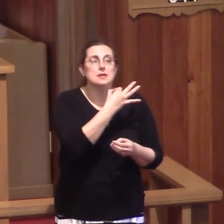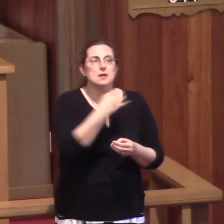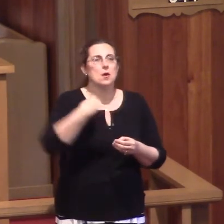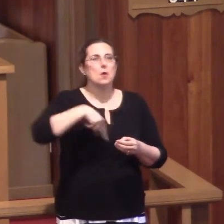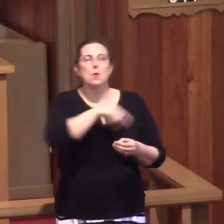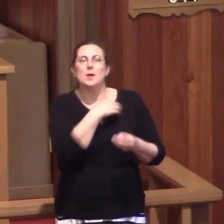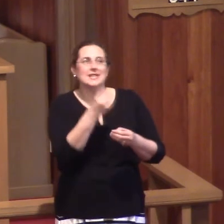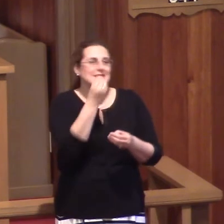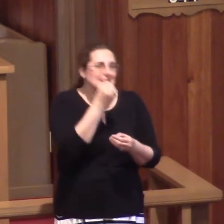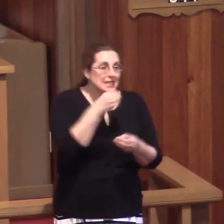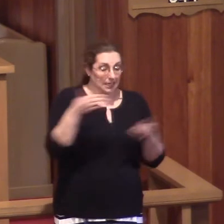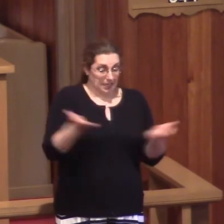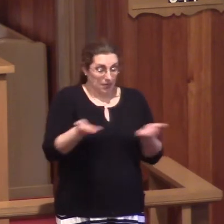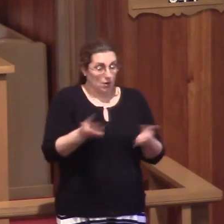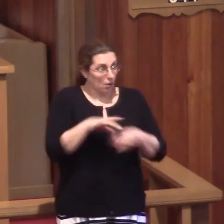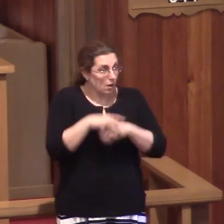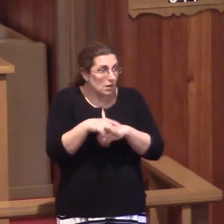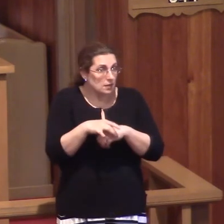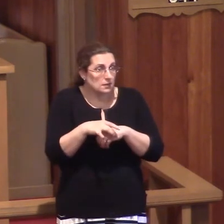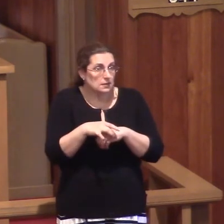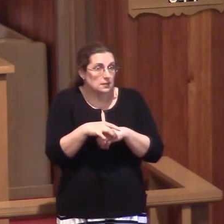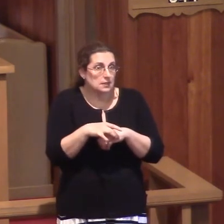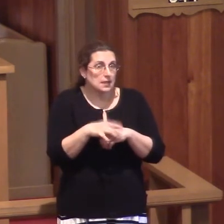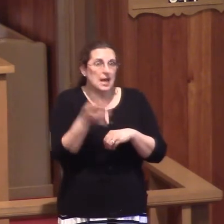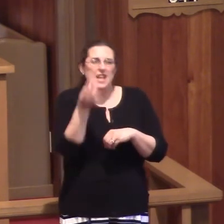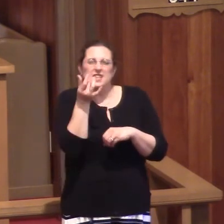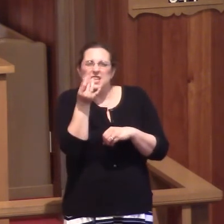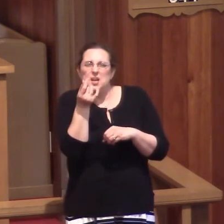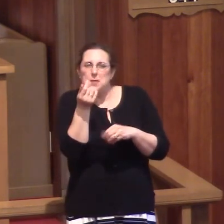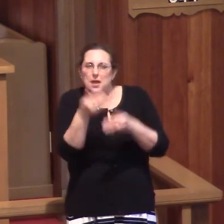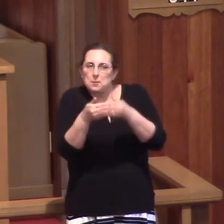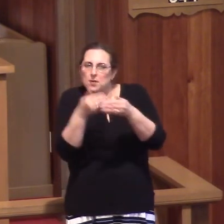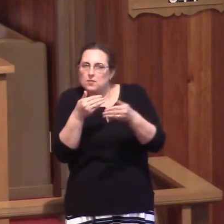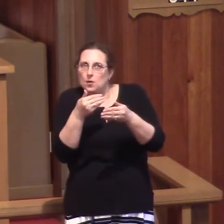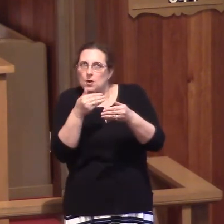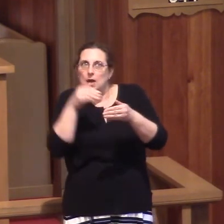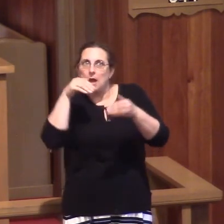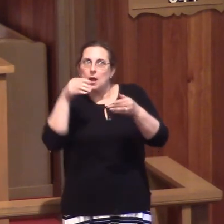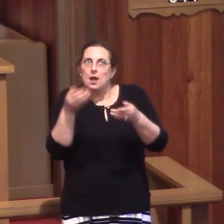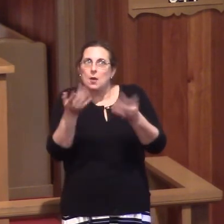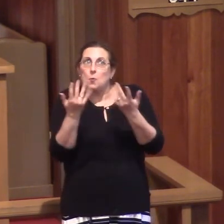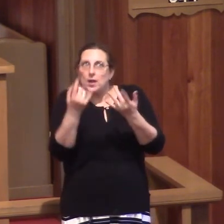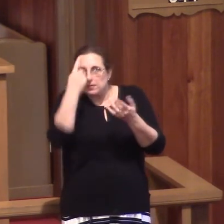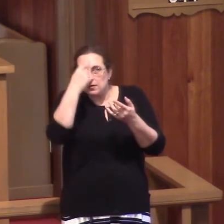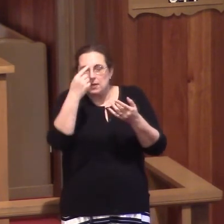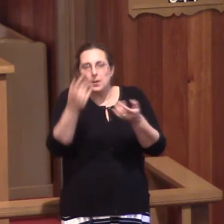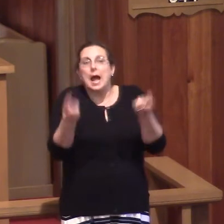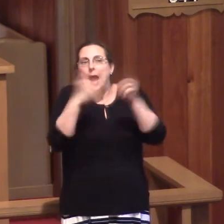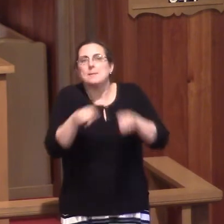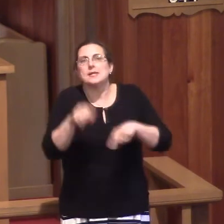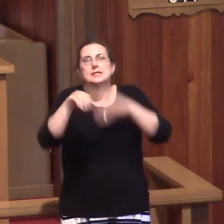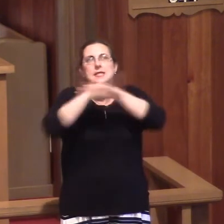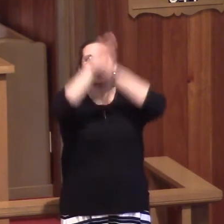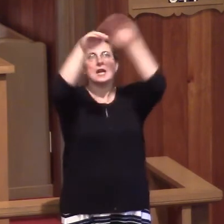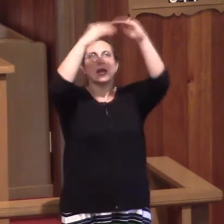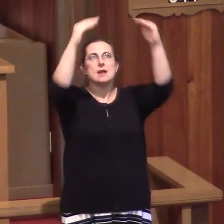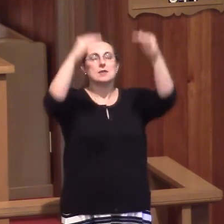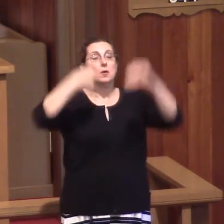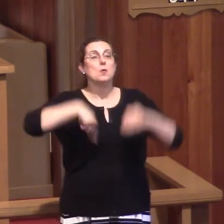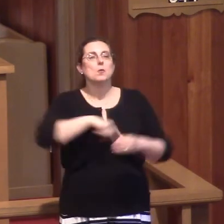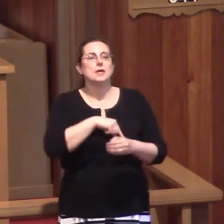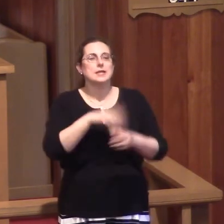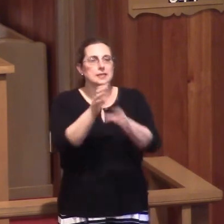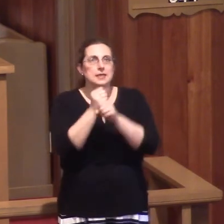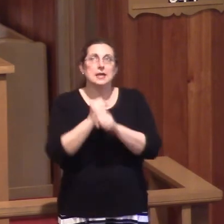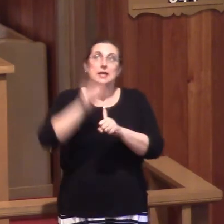this heavenly feast Here on earth As a foretaste Of the heavenly feast Which awaits us. We receive The very body And blood